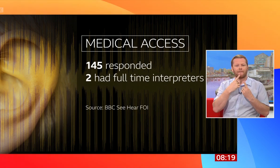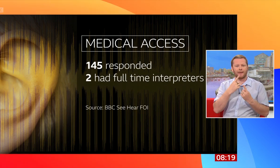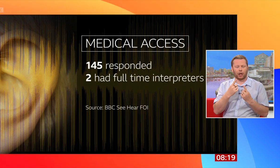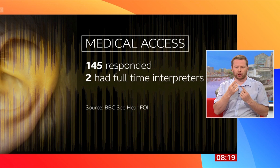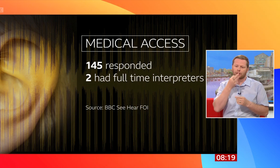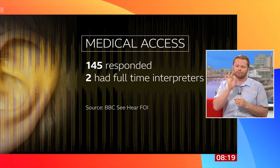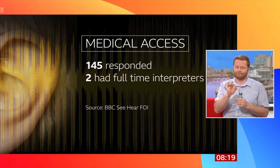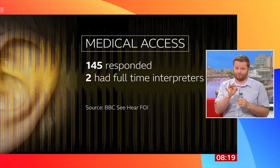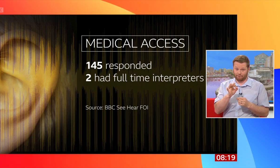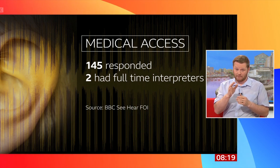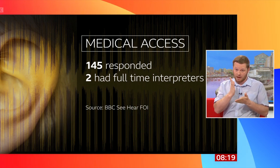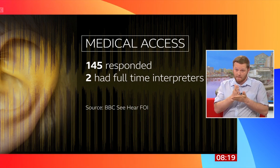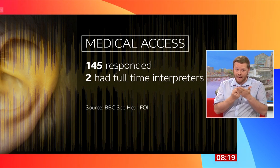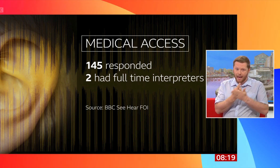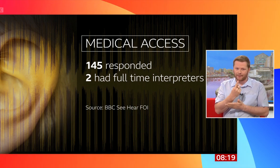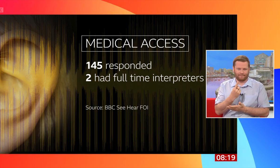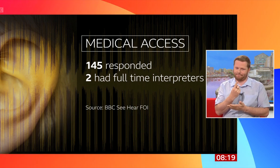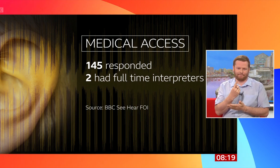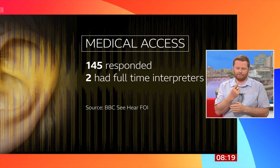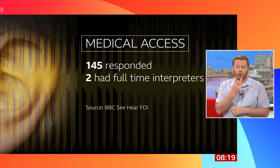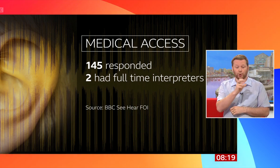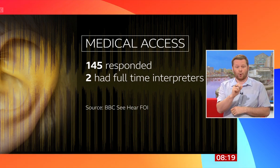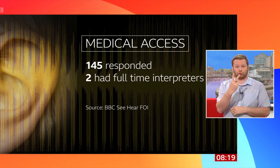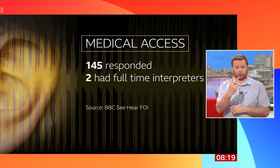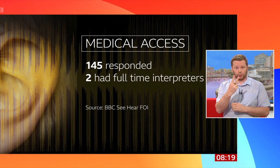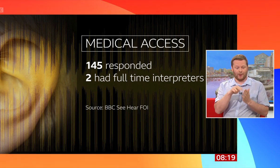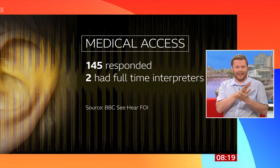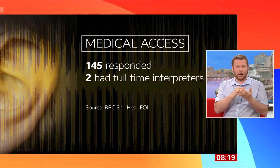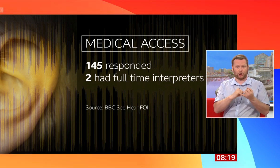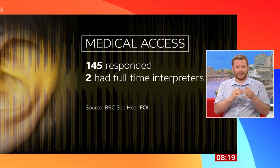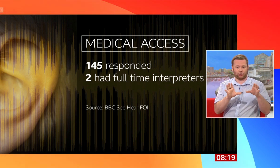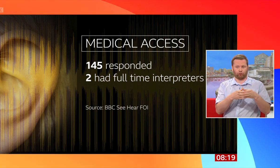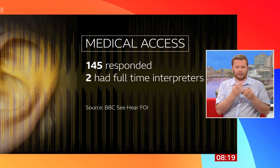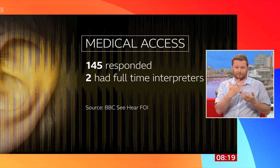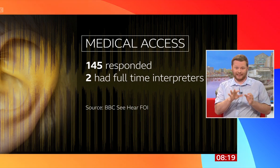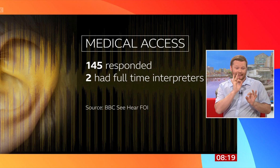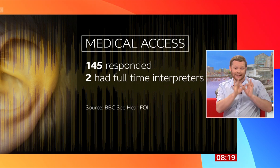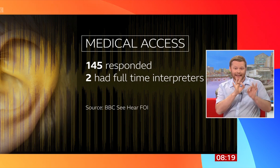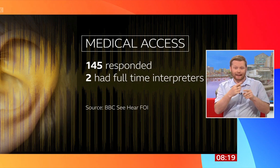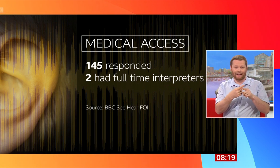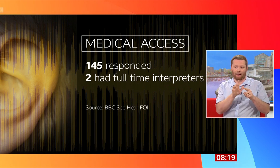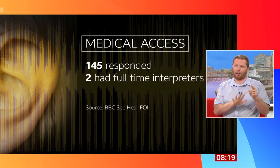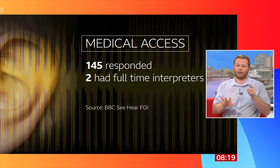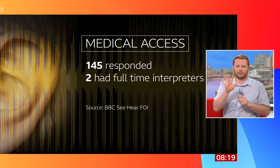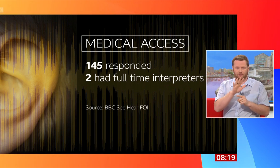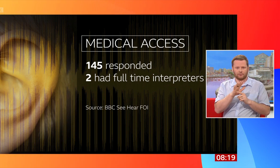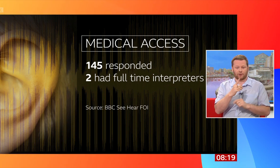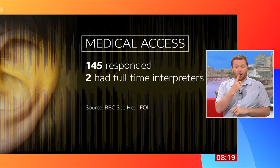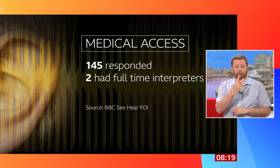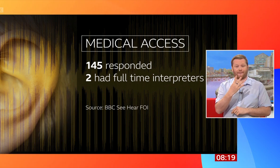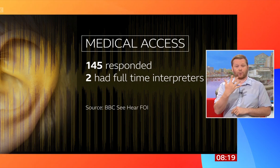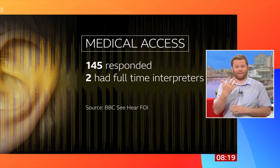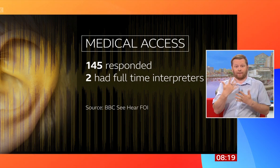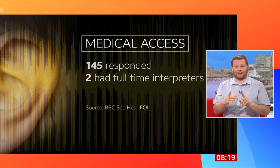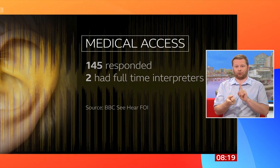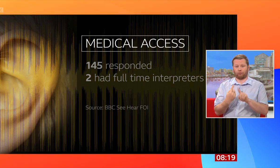isn't always the case. 202 NHS trusts were contacted in England and 145 responded.